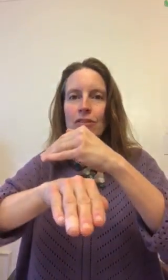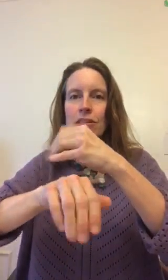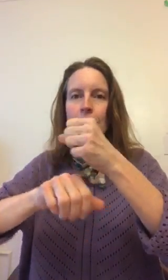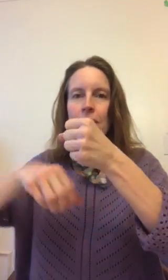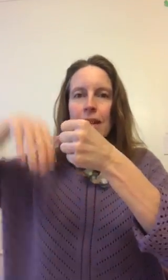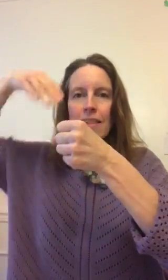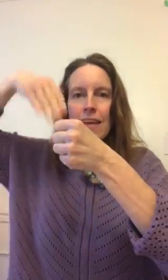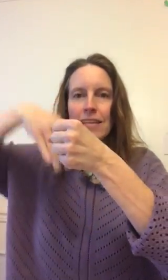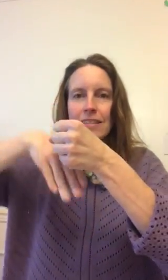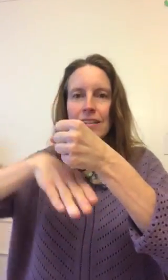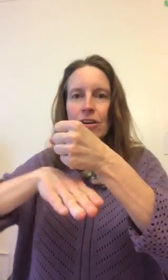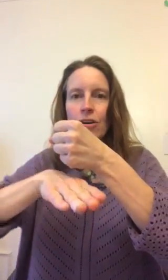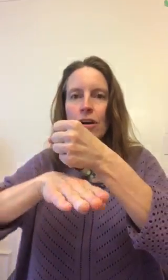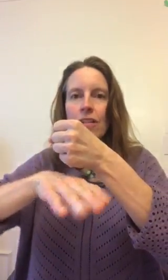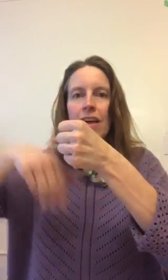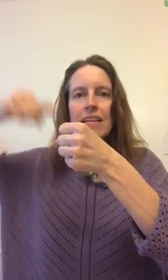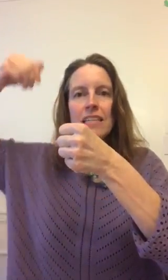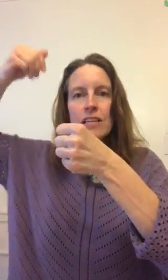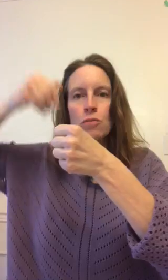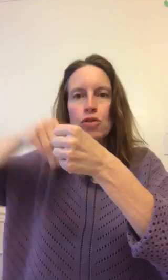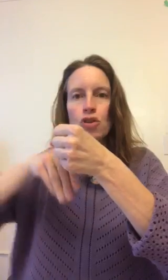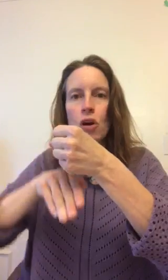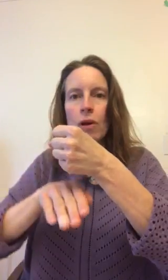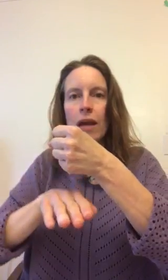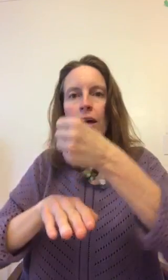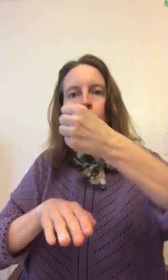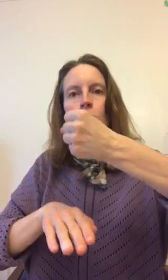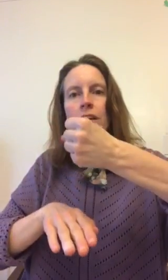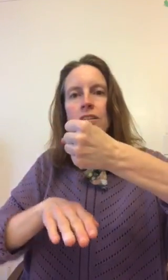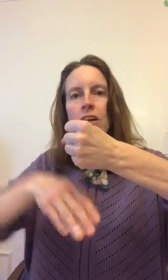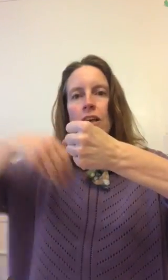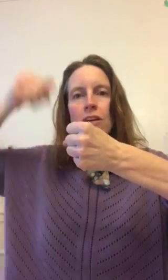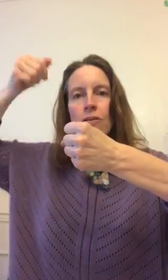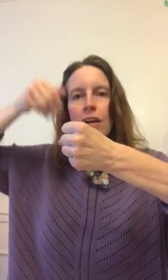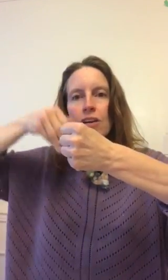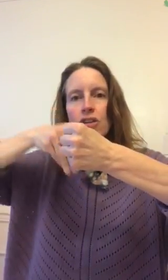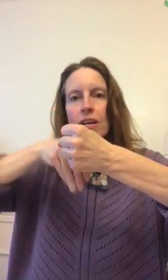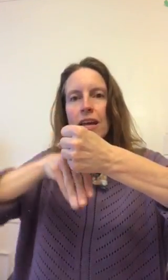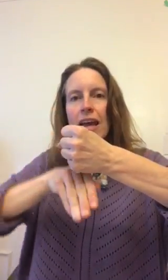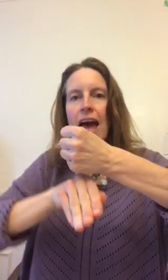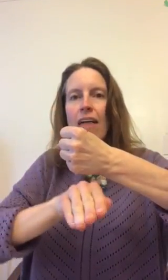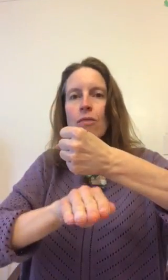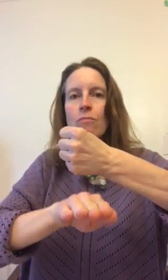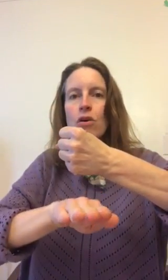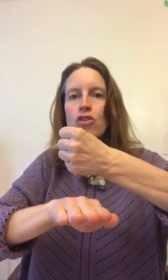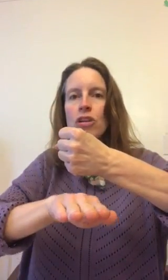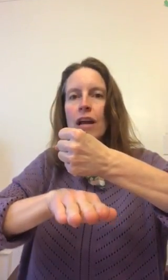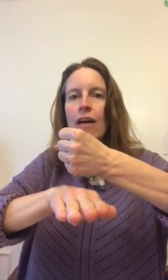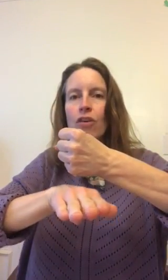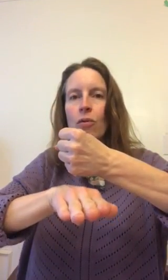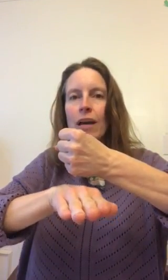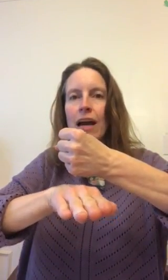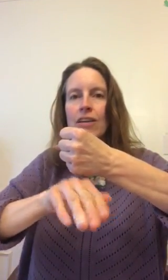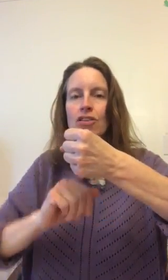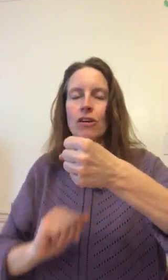can do something like this. The idea is we're showing one solid location and the motion of going under.